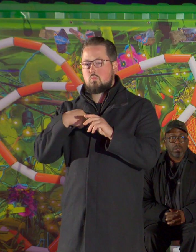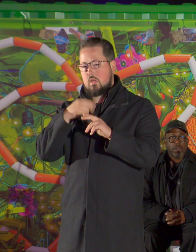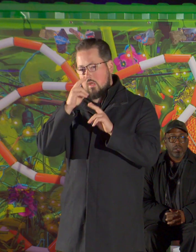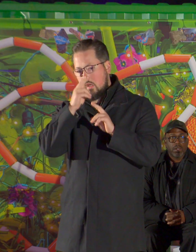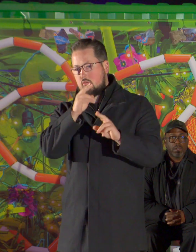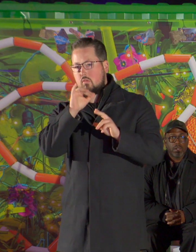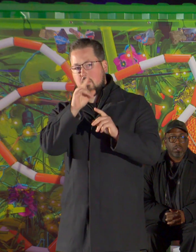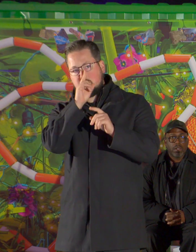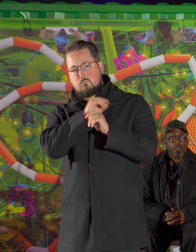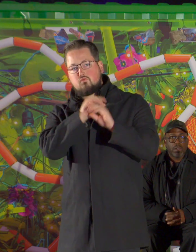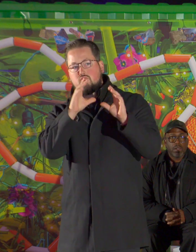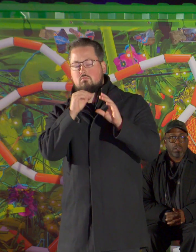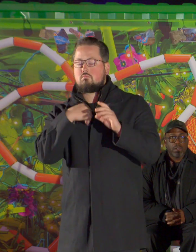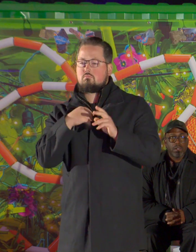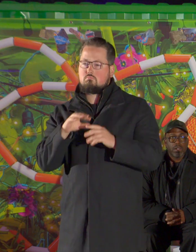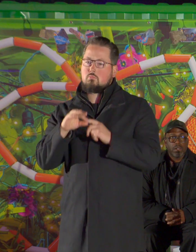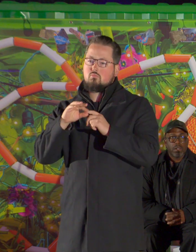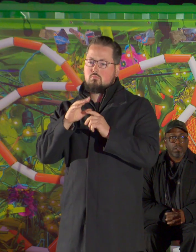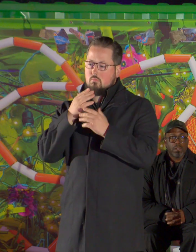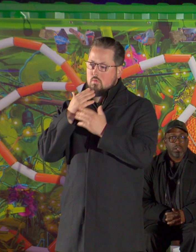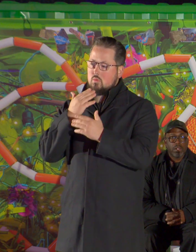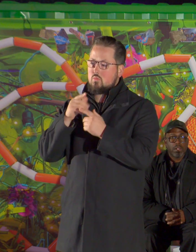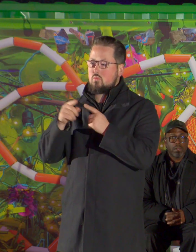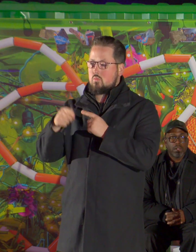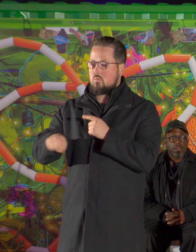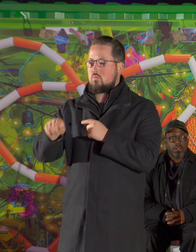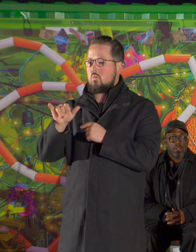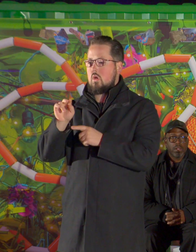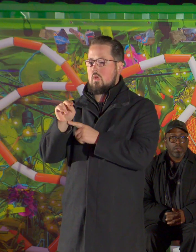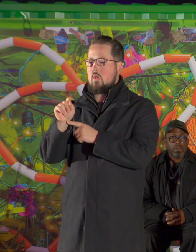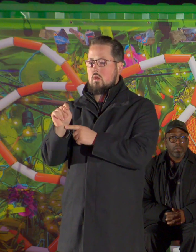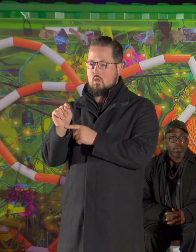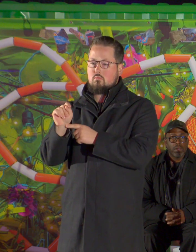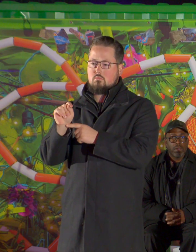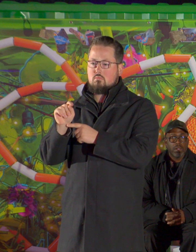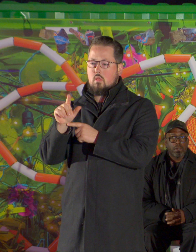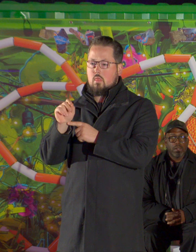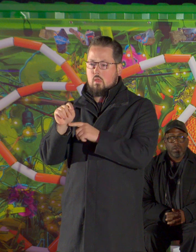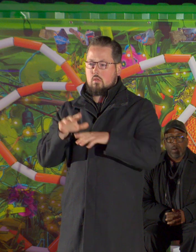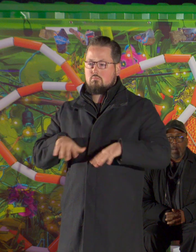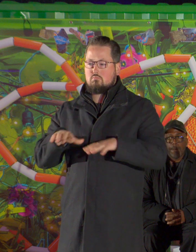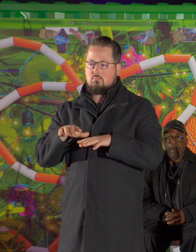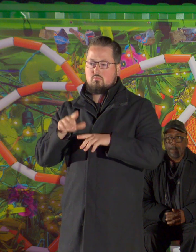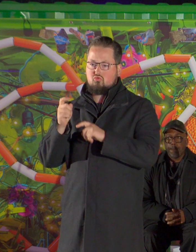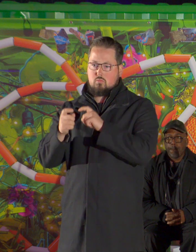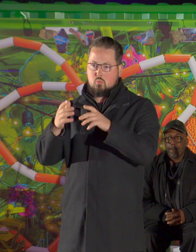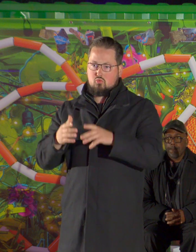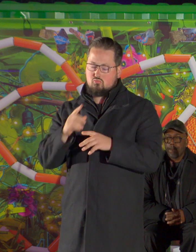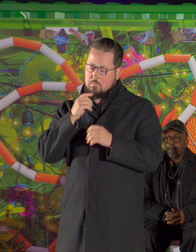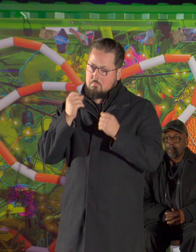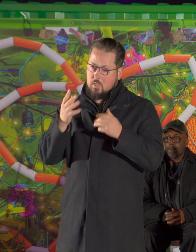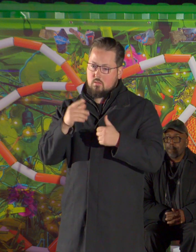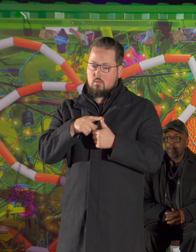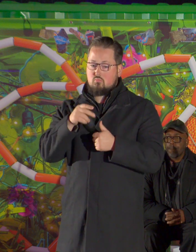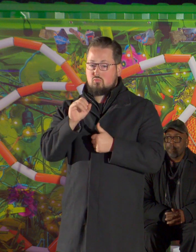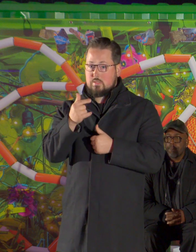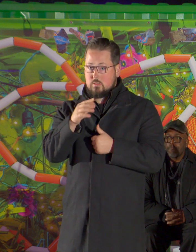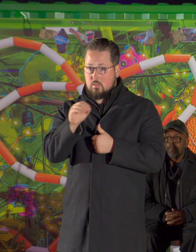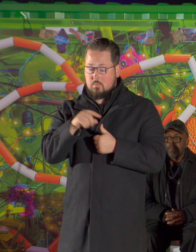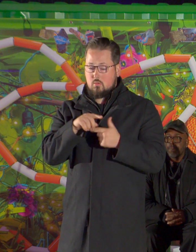vision and we give special thanks to all the Ynot lot contributors, and there are many. Present